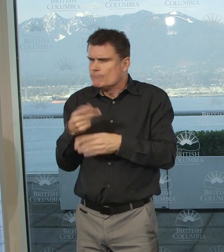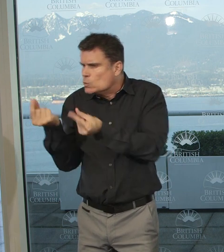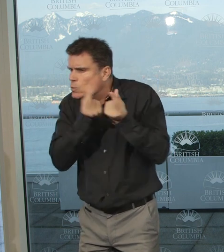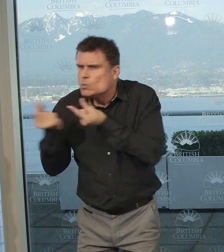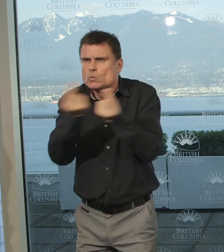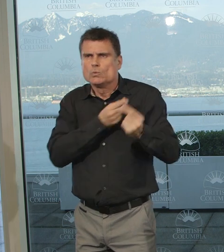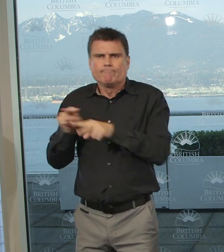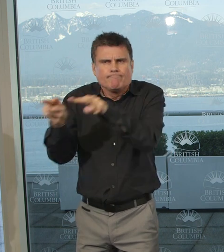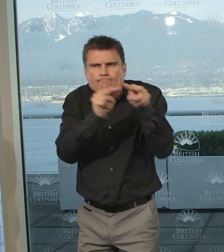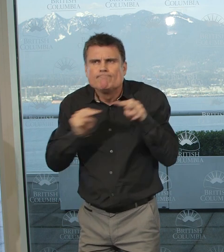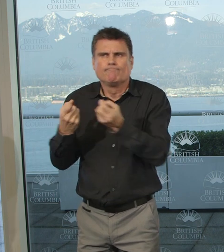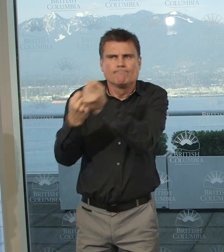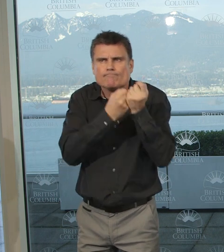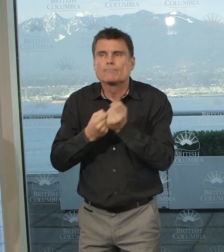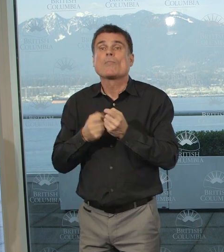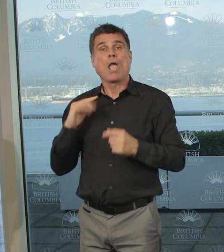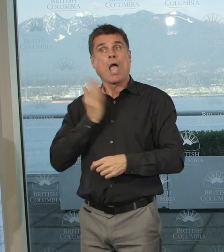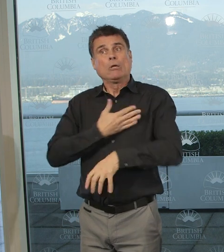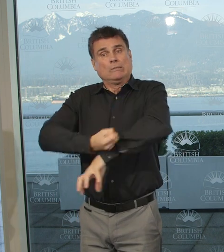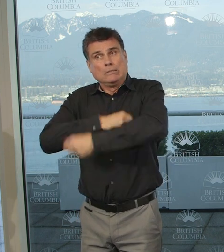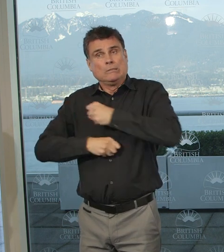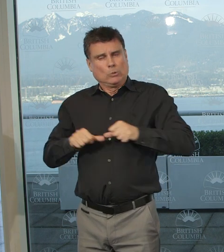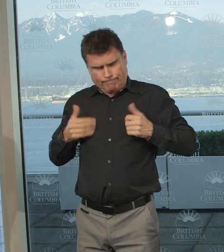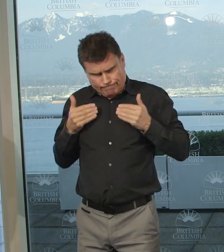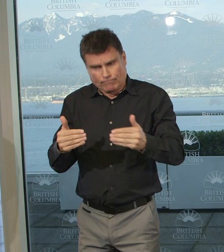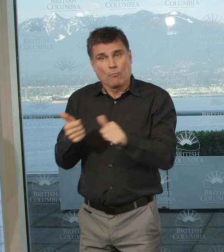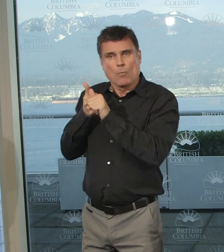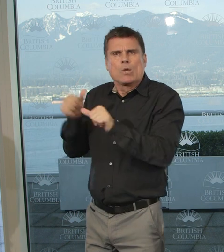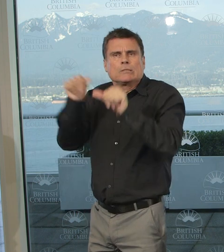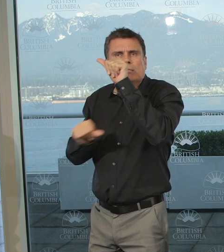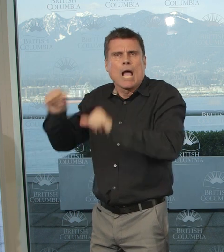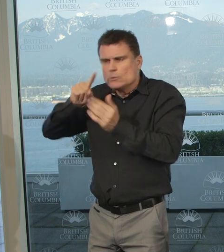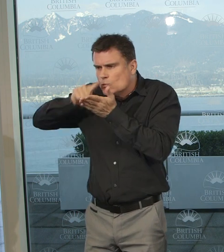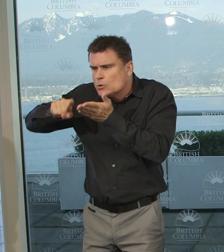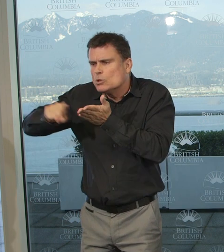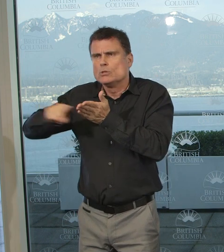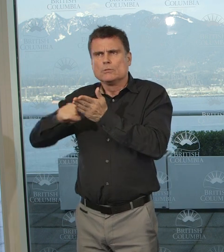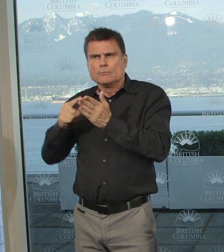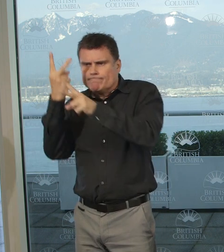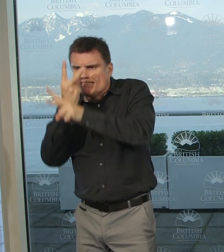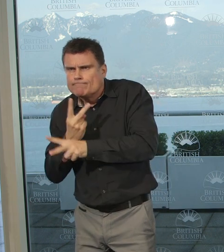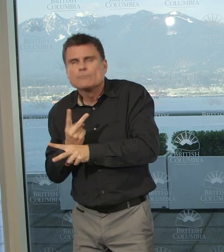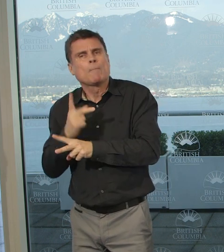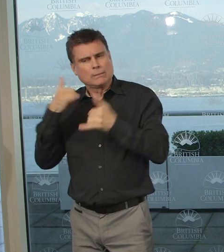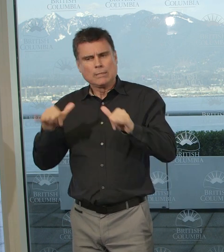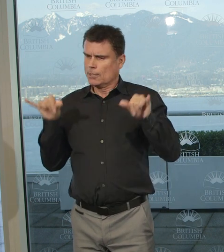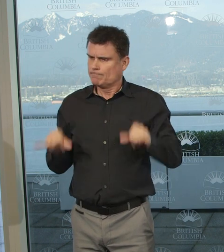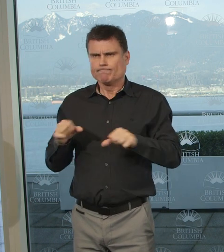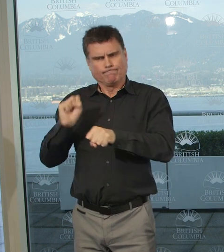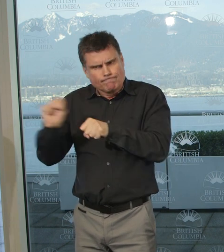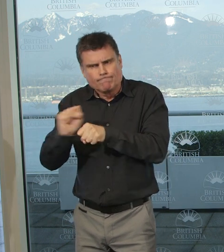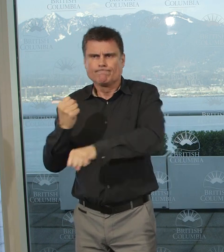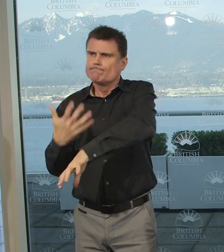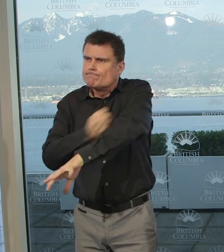effort, which is a science-based effort, is continuing full throttle. Wanted to say something about a question I was asked